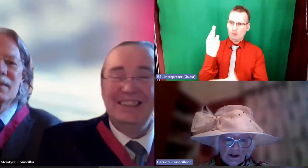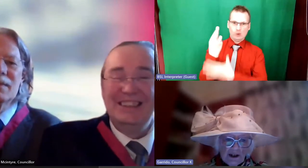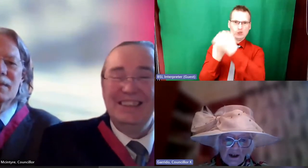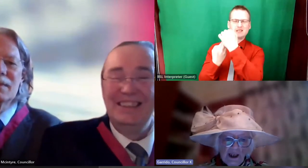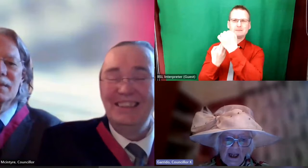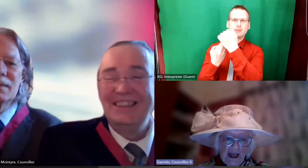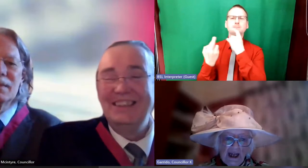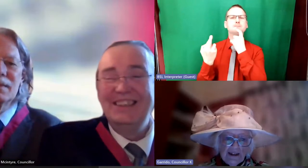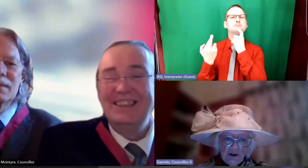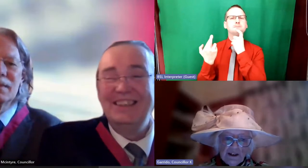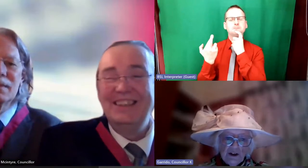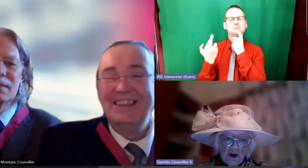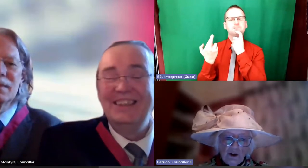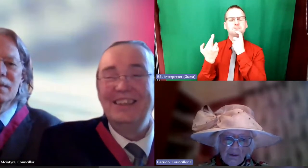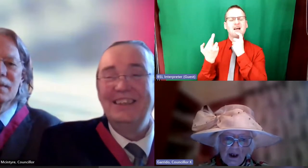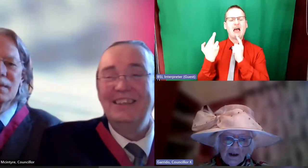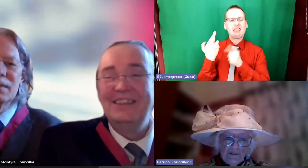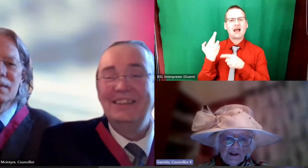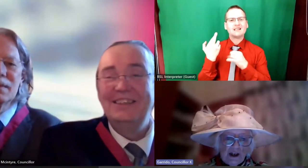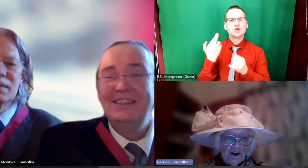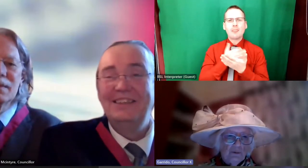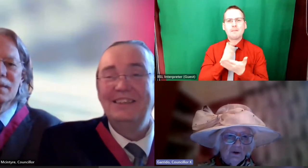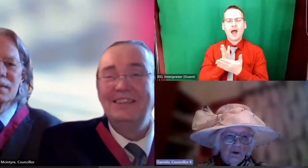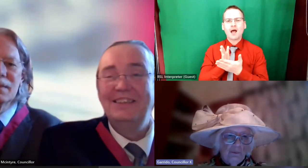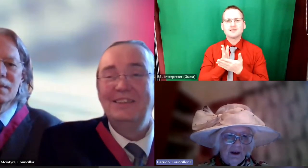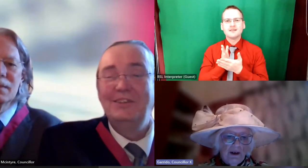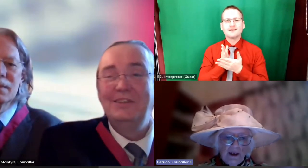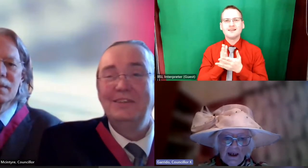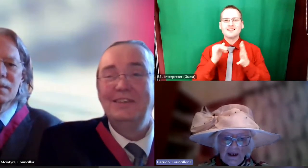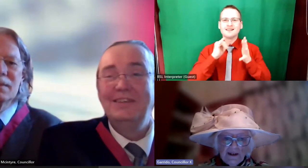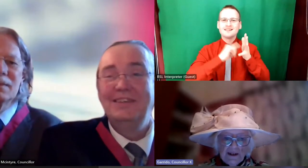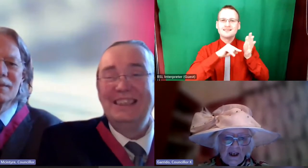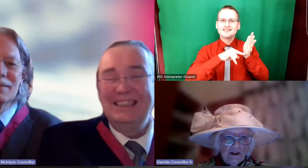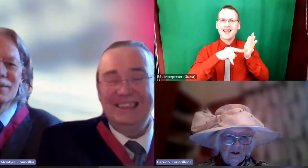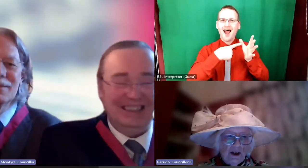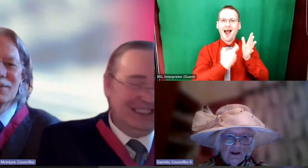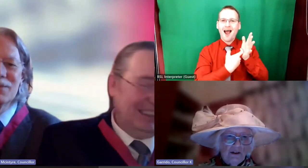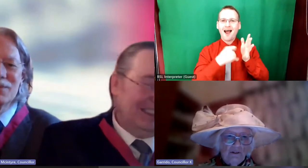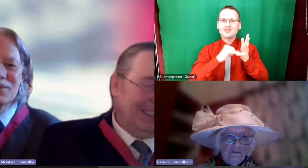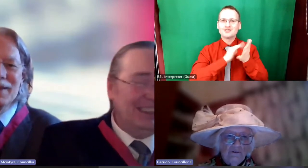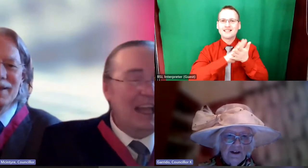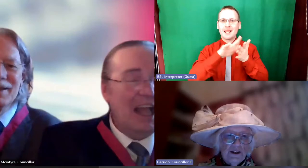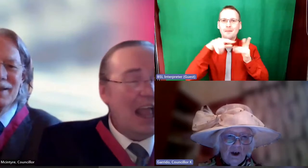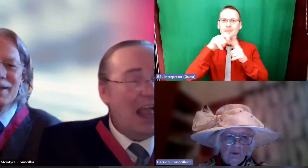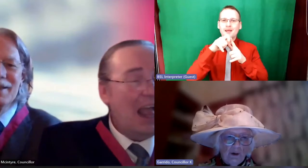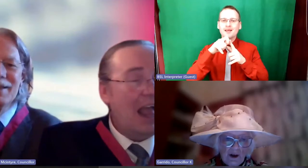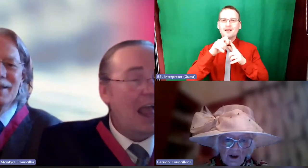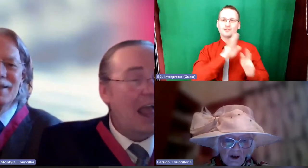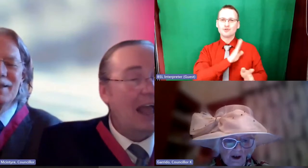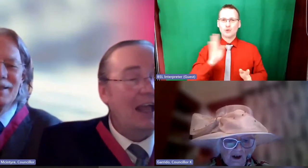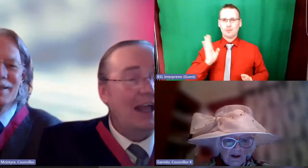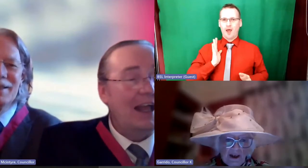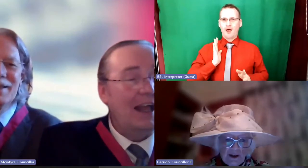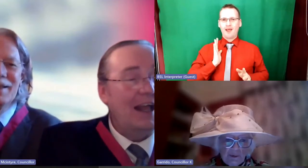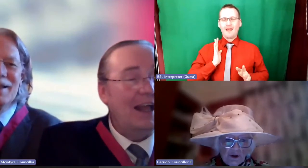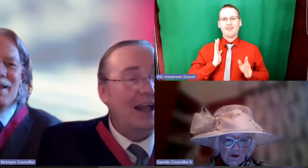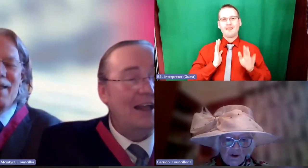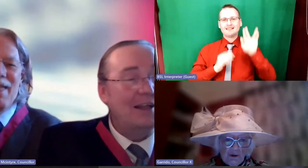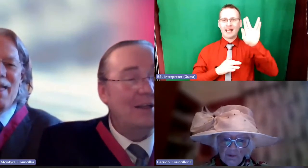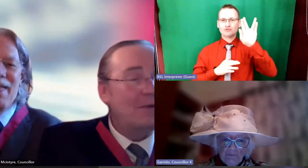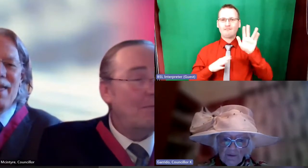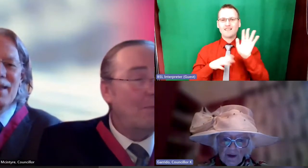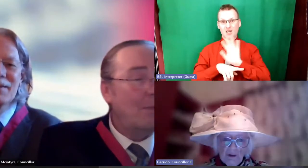thought, I thought he'd got the part of Starship Trooper in the Star Trek video. Neither